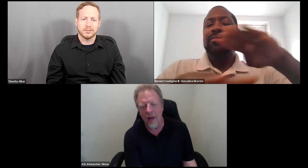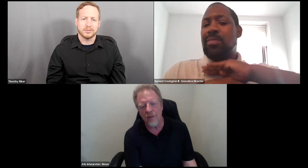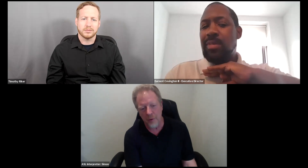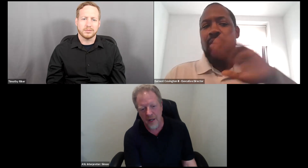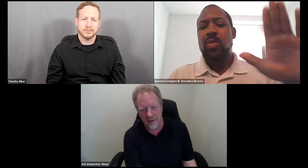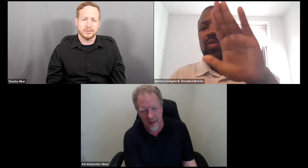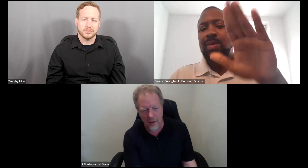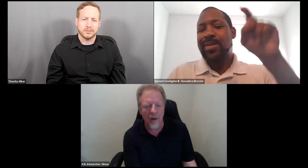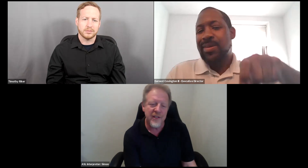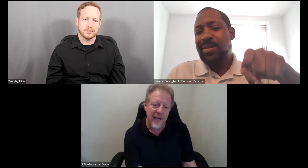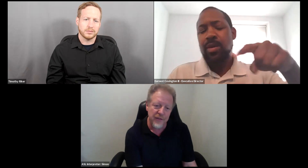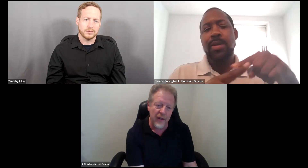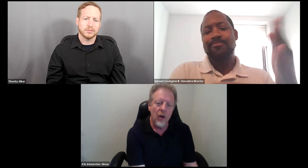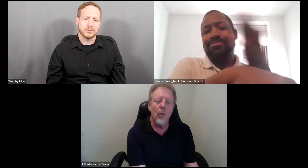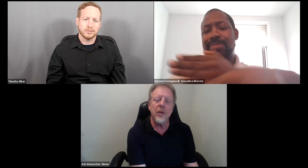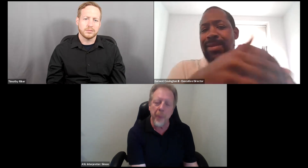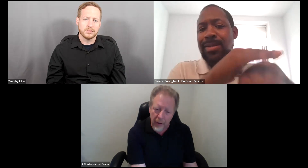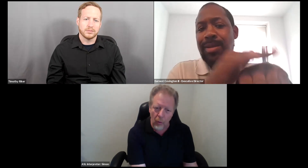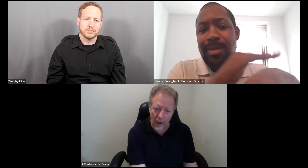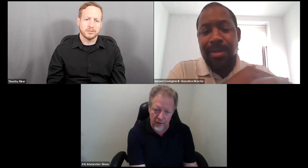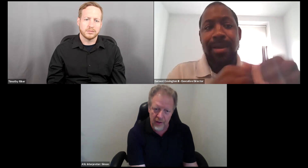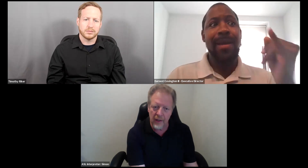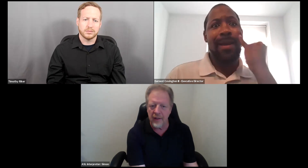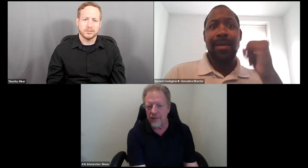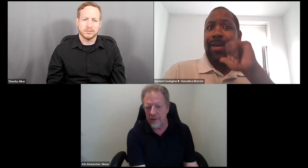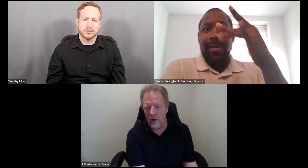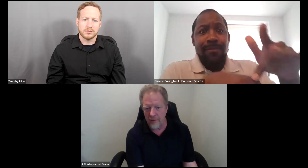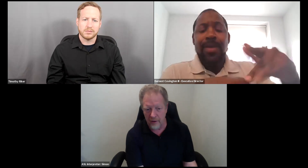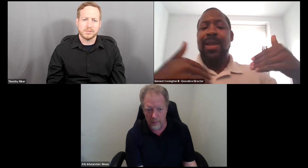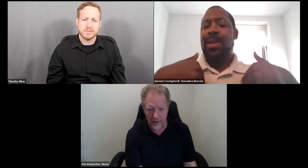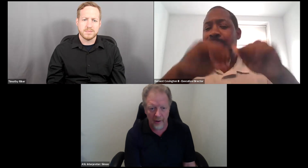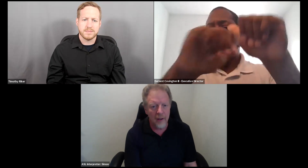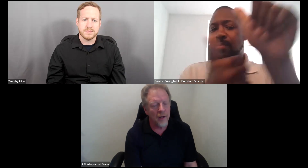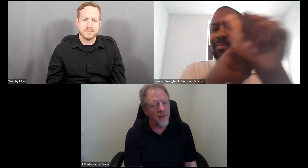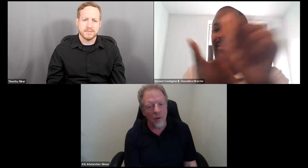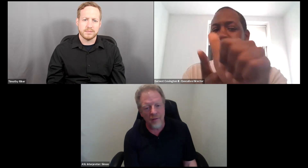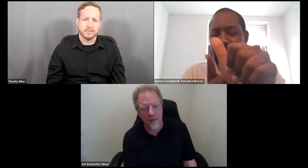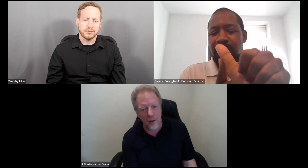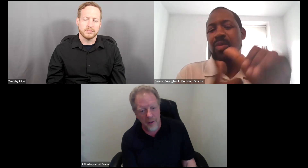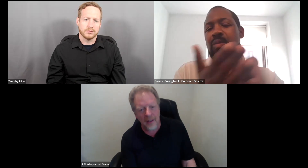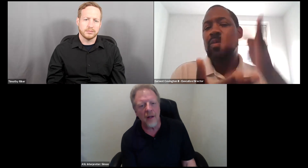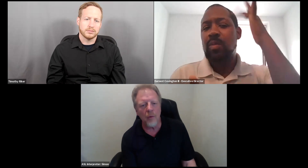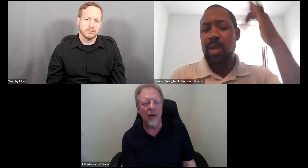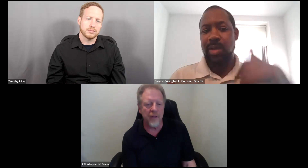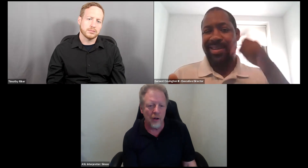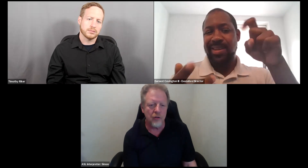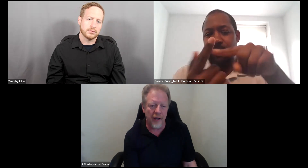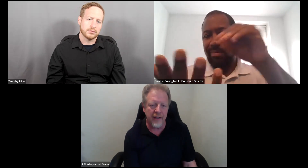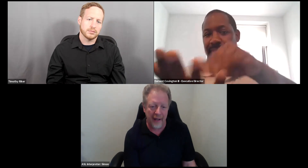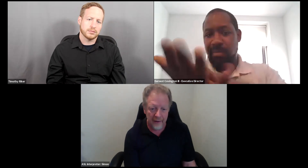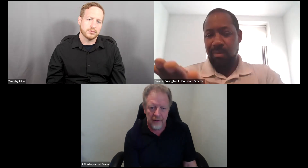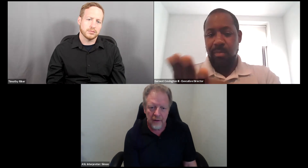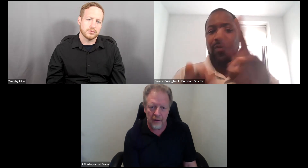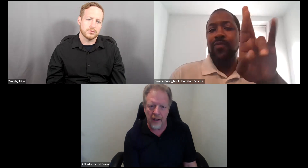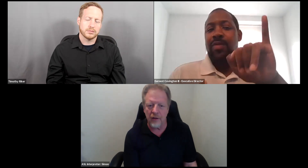So we have to put that into language. We have to satisfy what the public wants in the deaf and hard of hearing community. If they don't have availability, then we have to, create